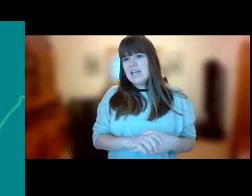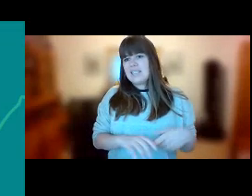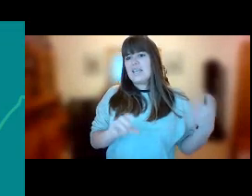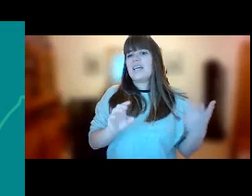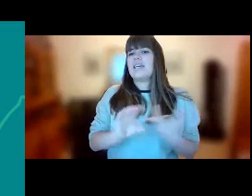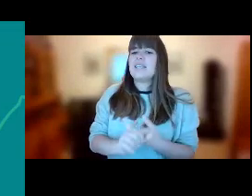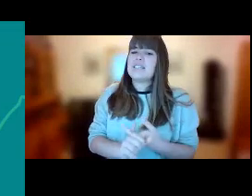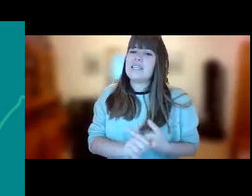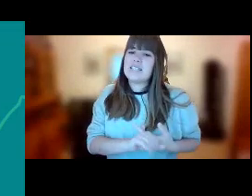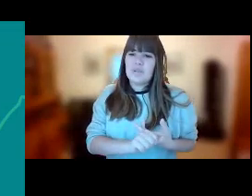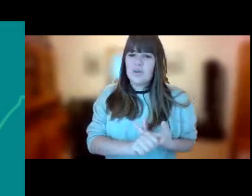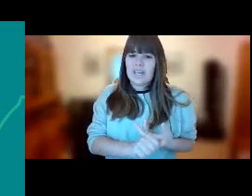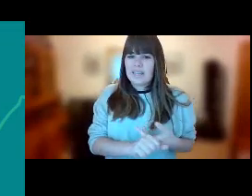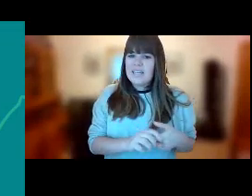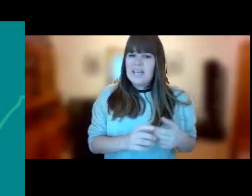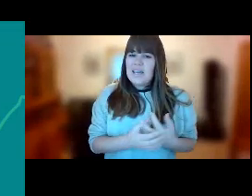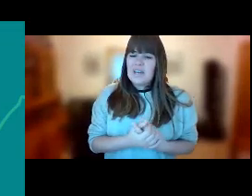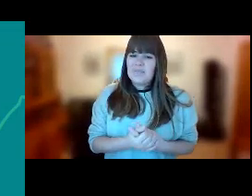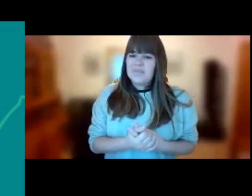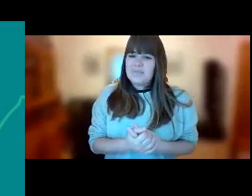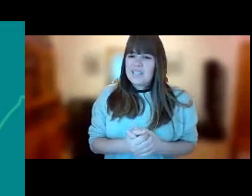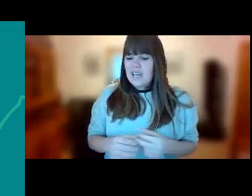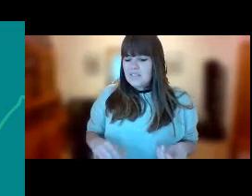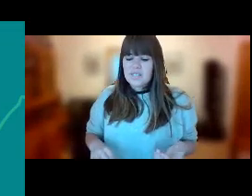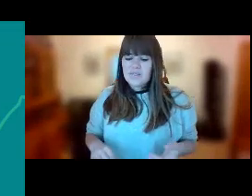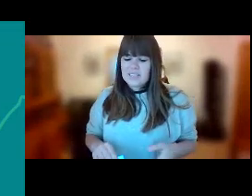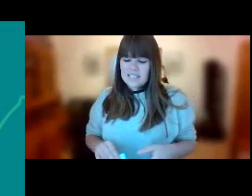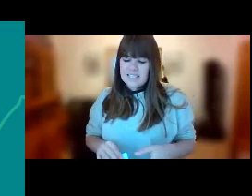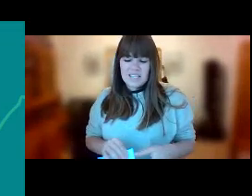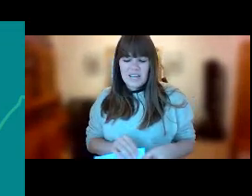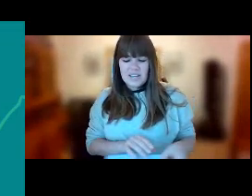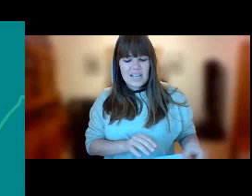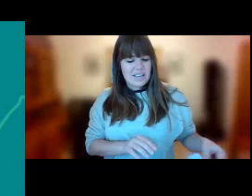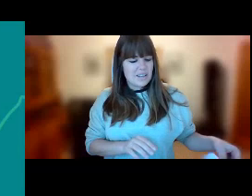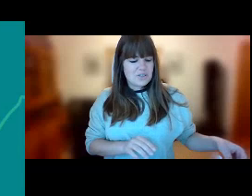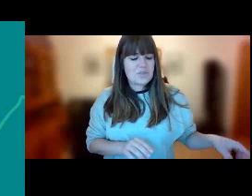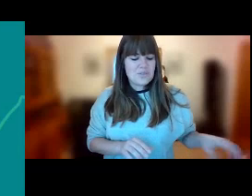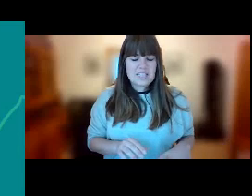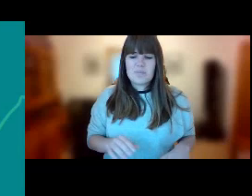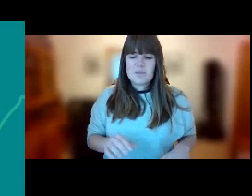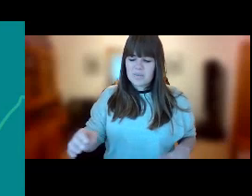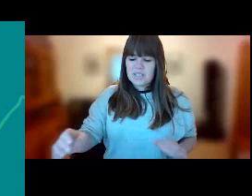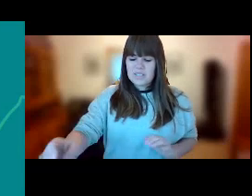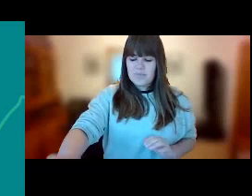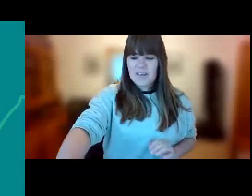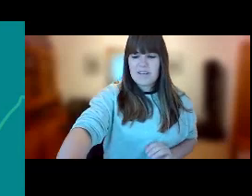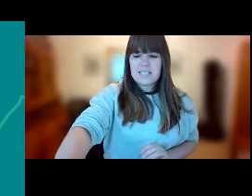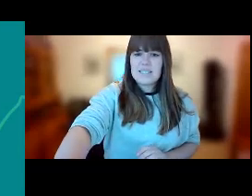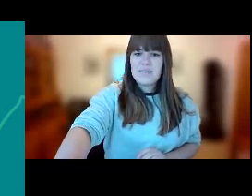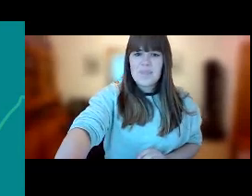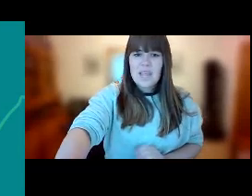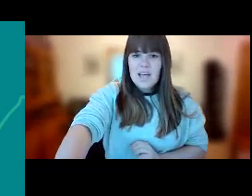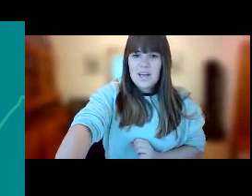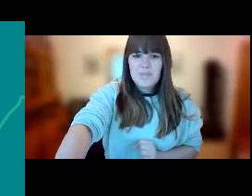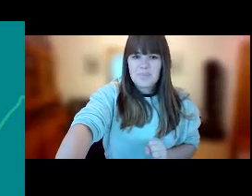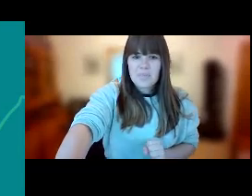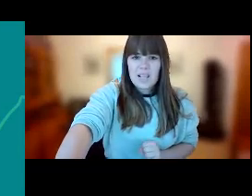fully and to gain that sense of belonging. So yeah, just something to consider. And I've just reflected about some of those different